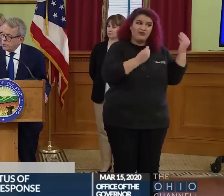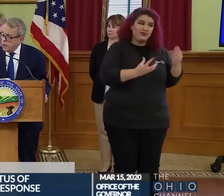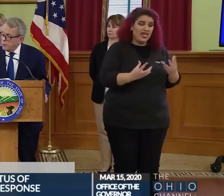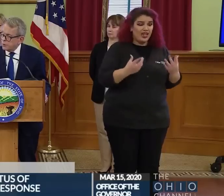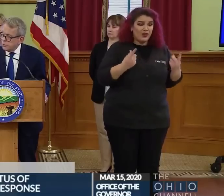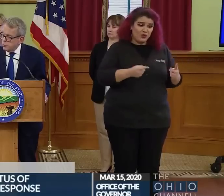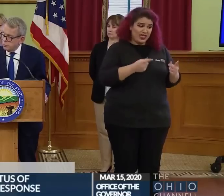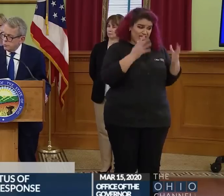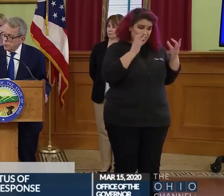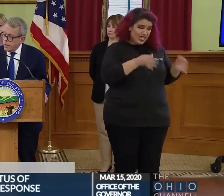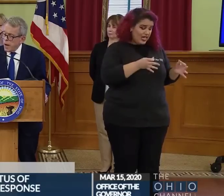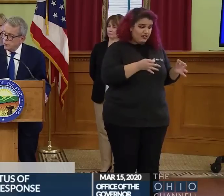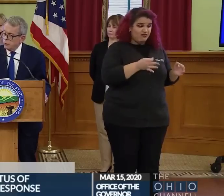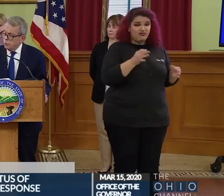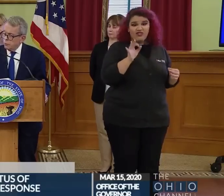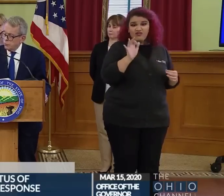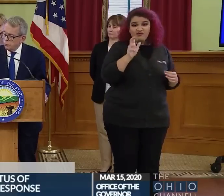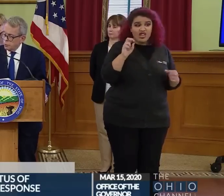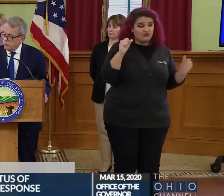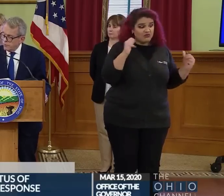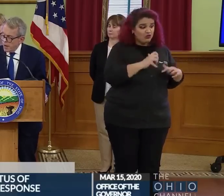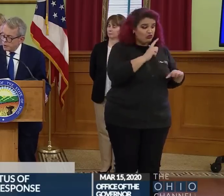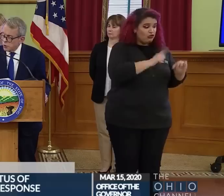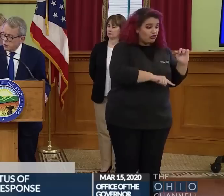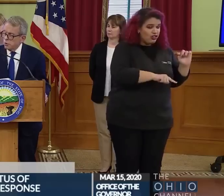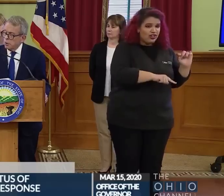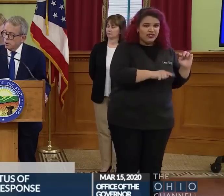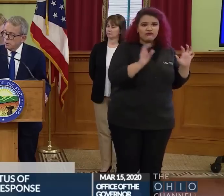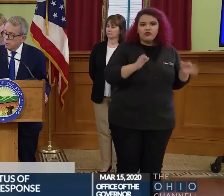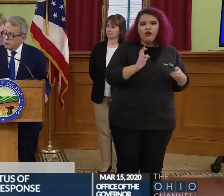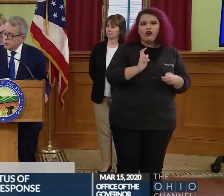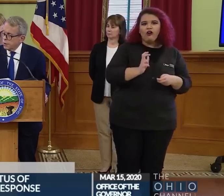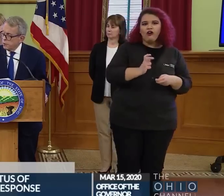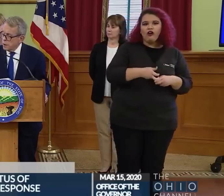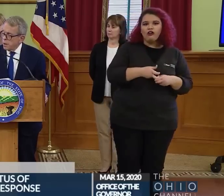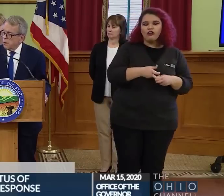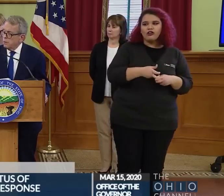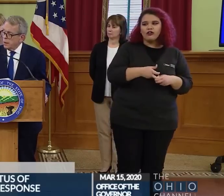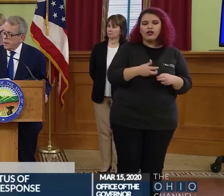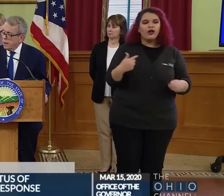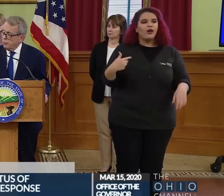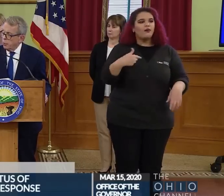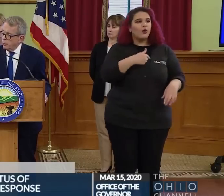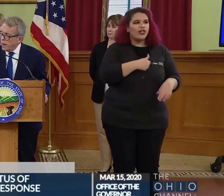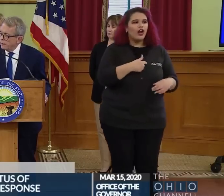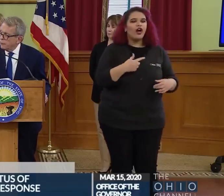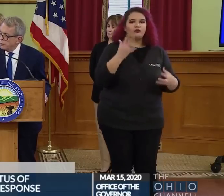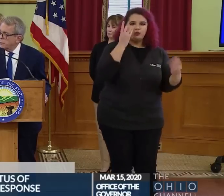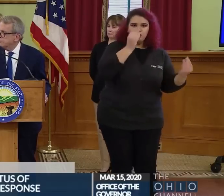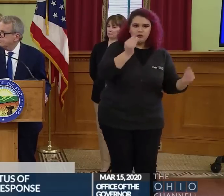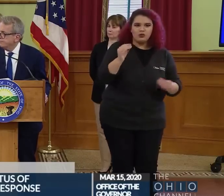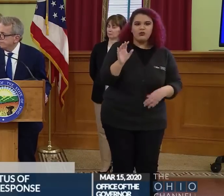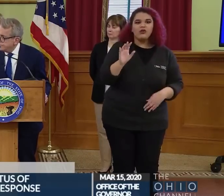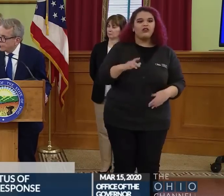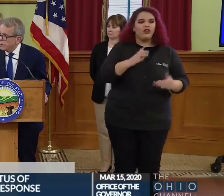our job is to lay out what the facts are, what we're seeing in Ohio, and what we have to